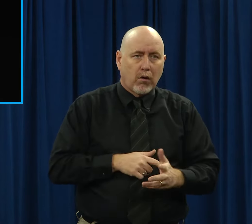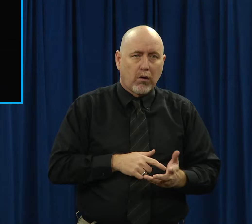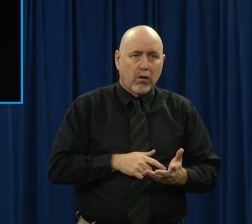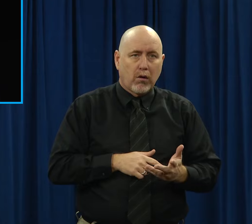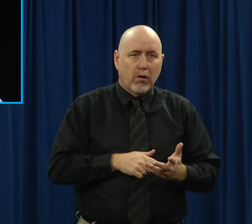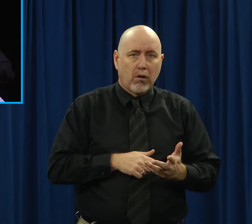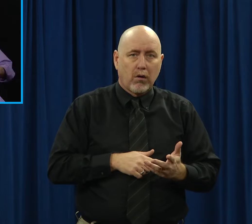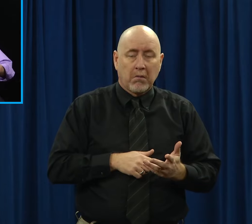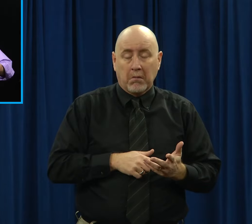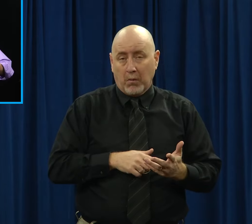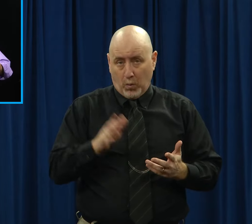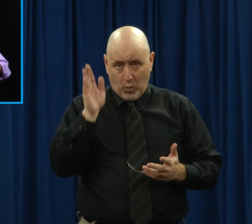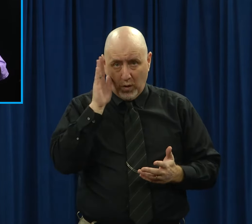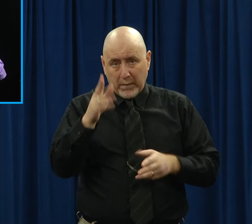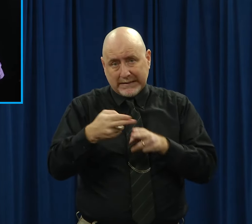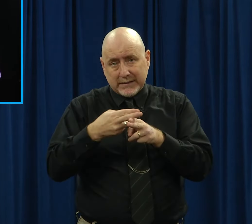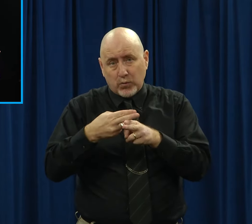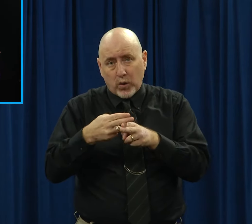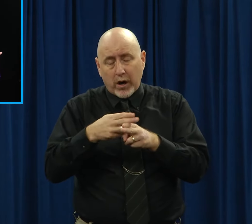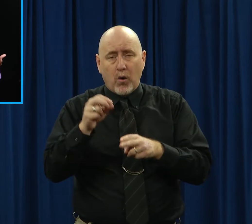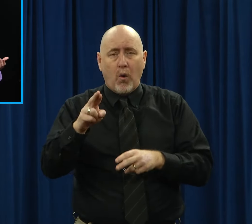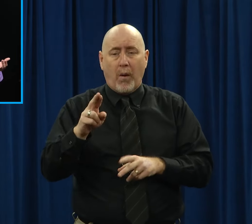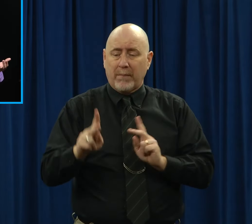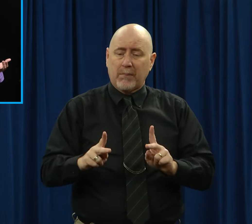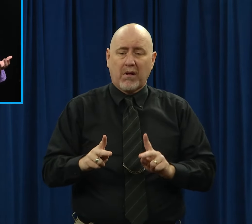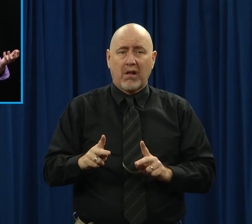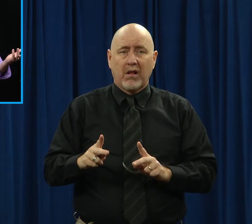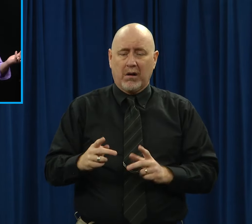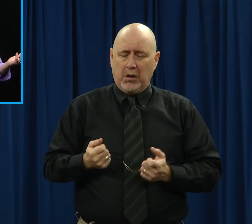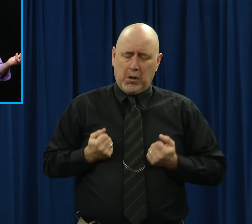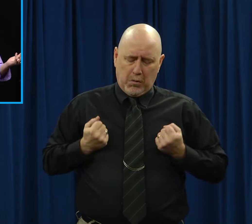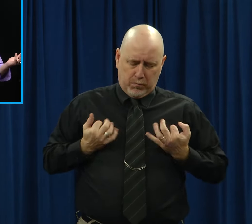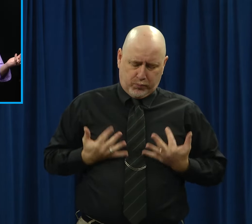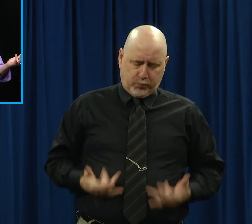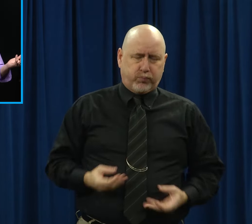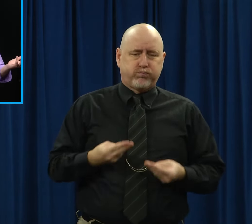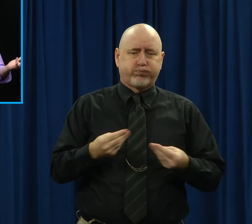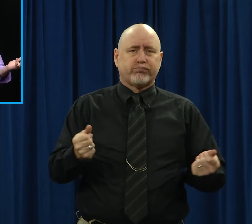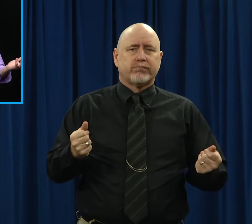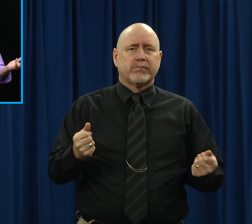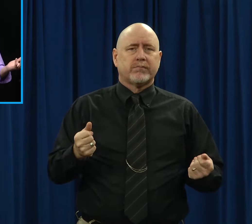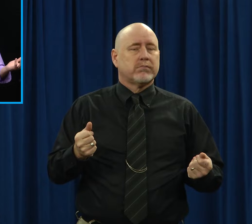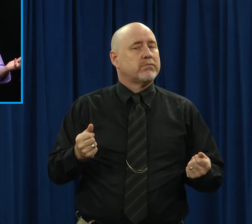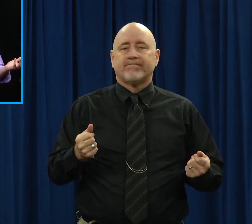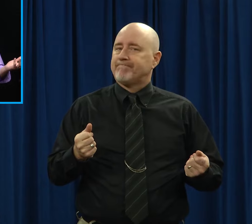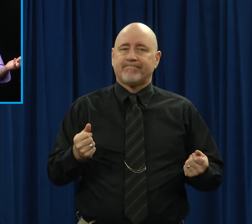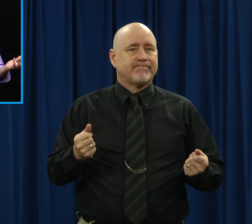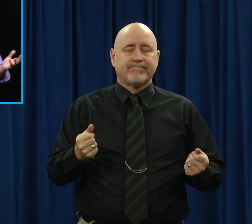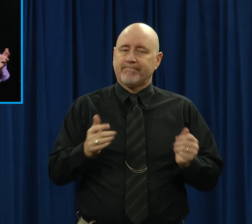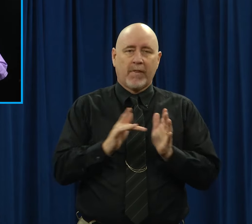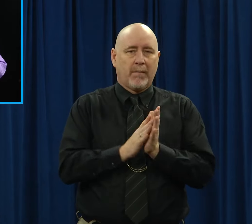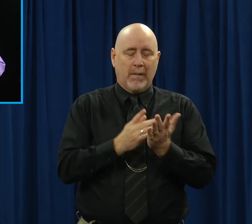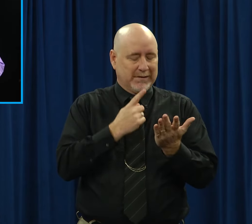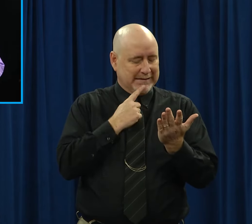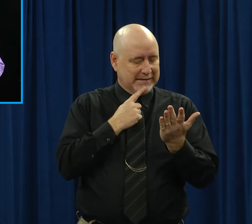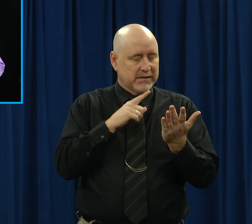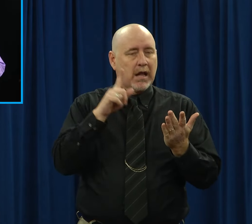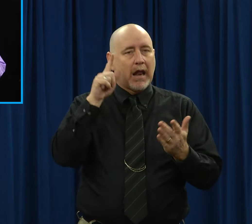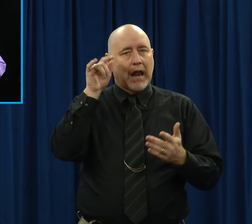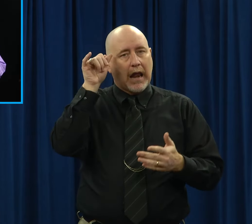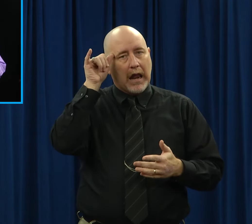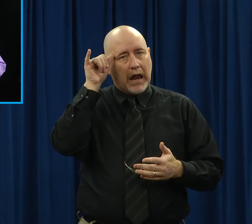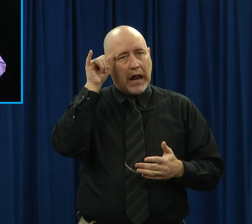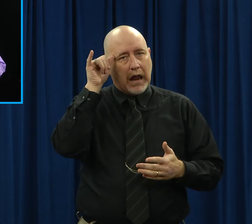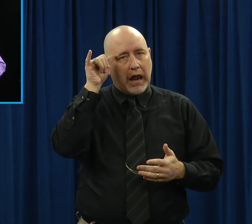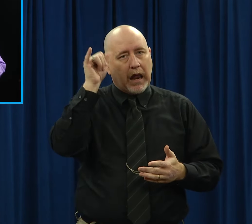last? Is the punishment in hell going to be temporary, or are people just going to burn up and cease to exist? No, the Bible